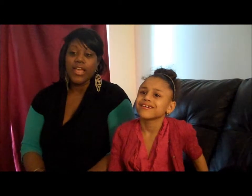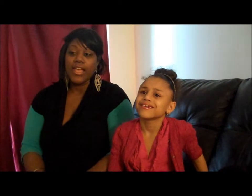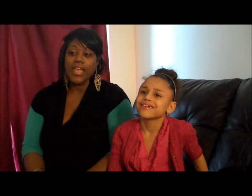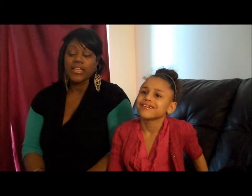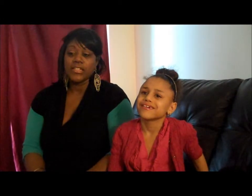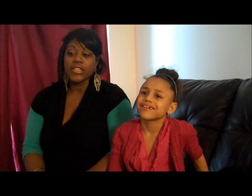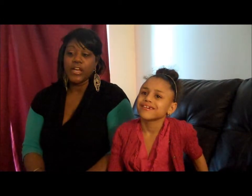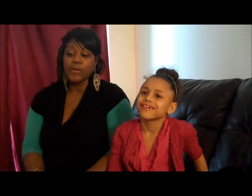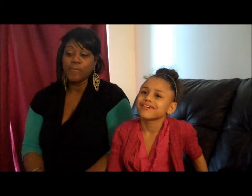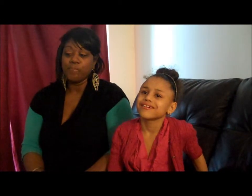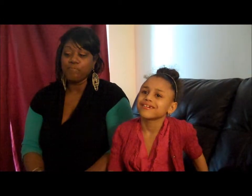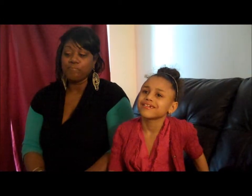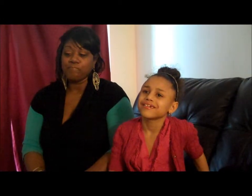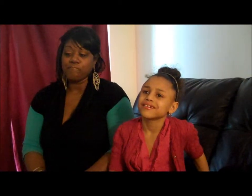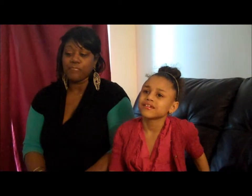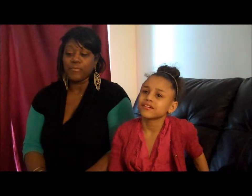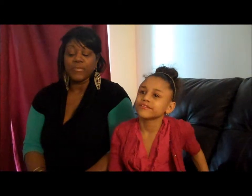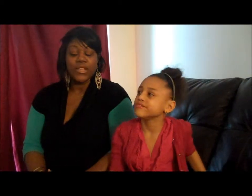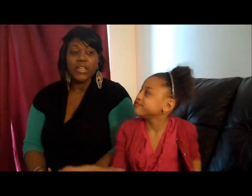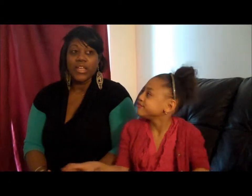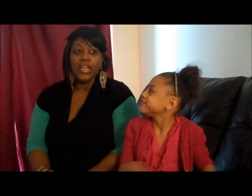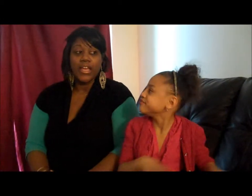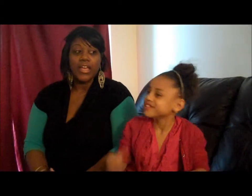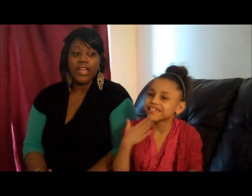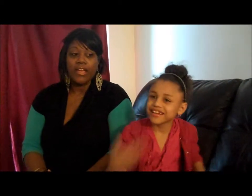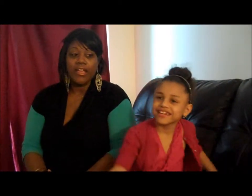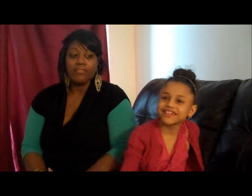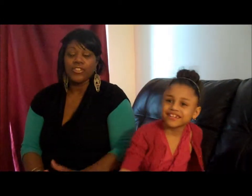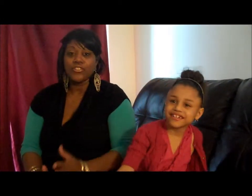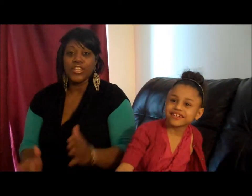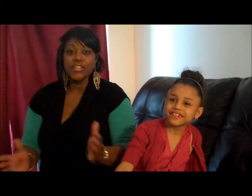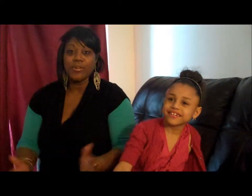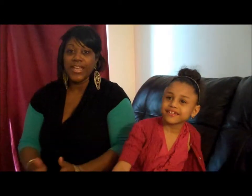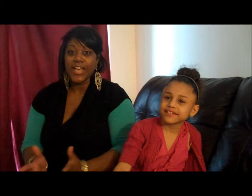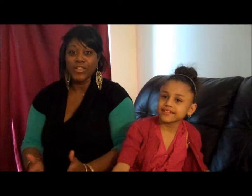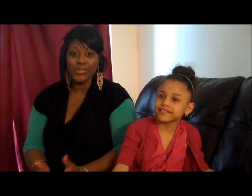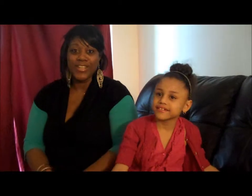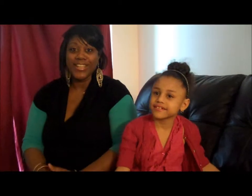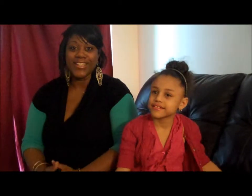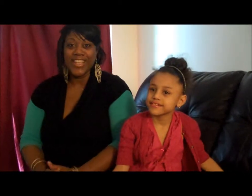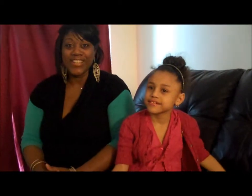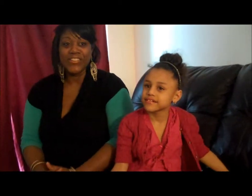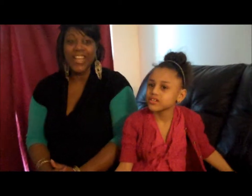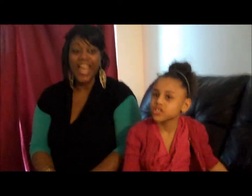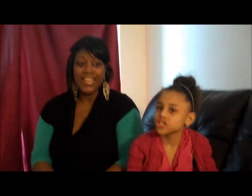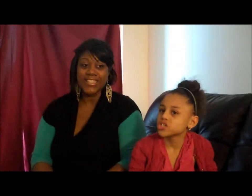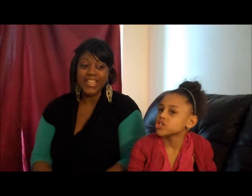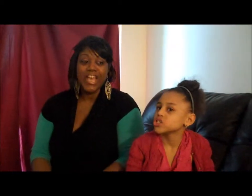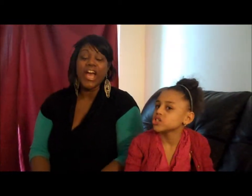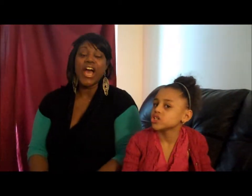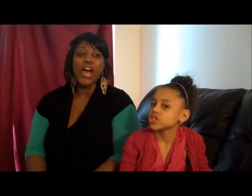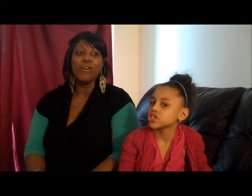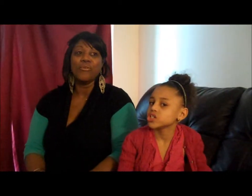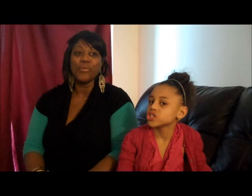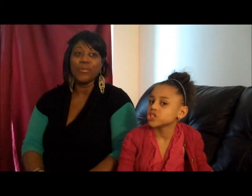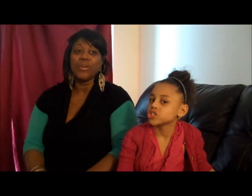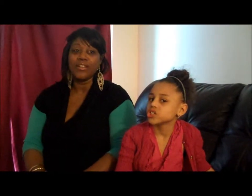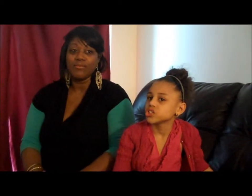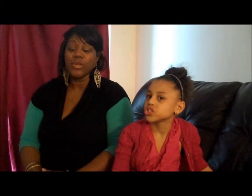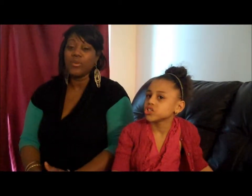Um, um, if there's any way else we can thank you guys, um, we would, we would